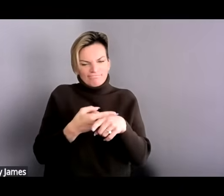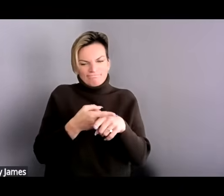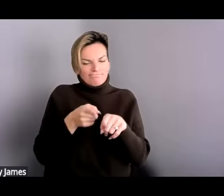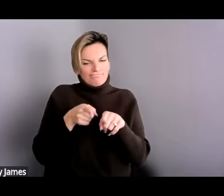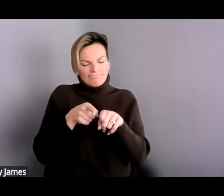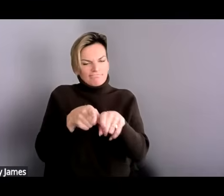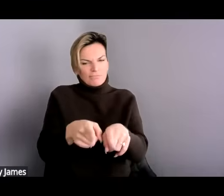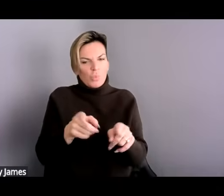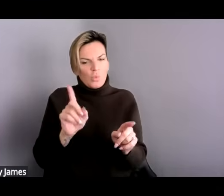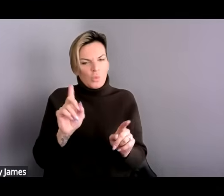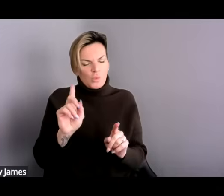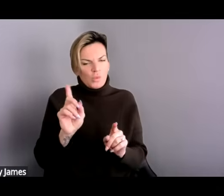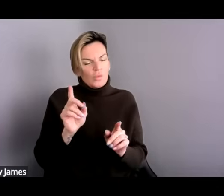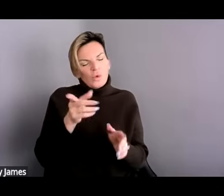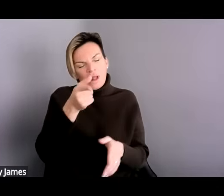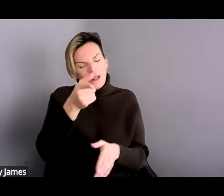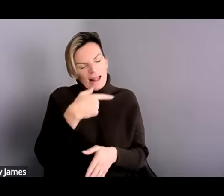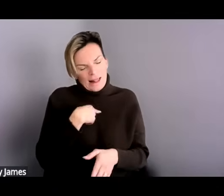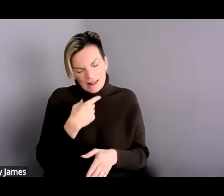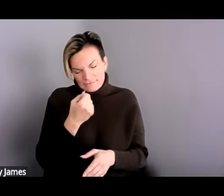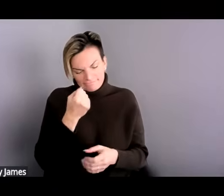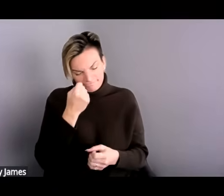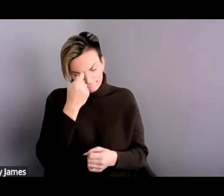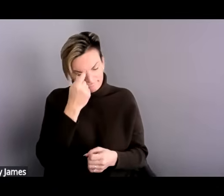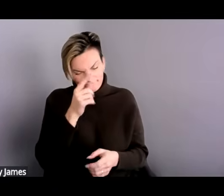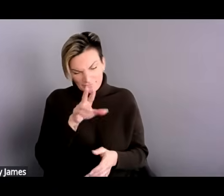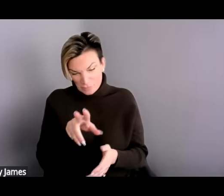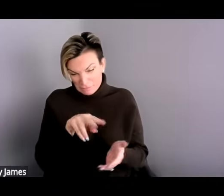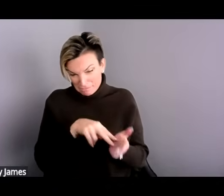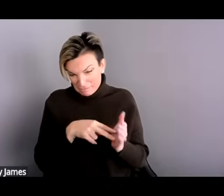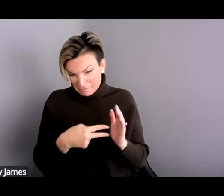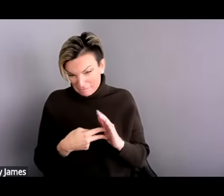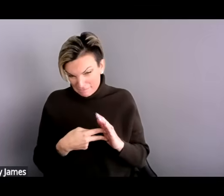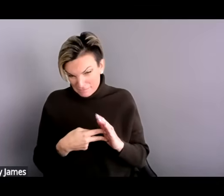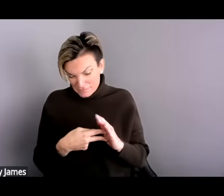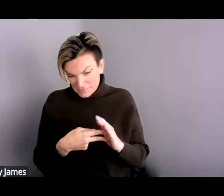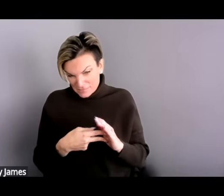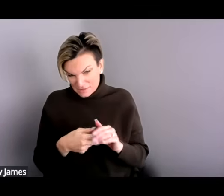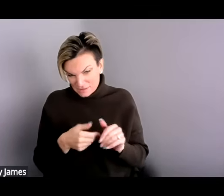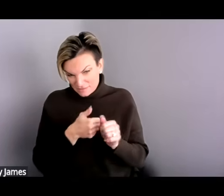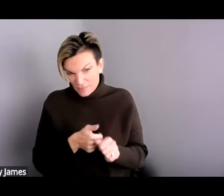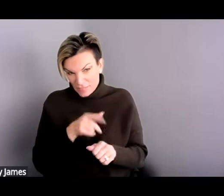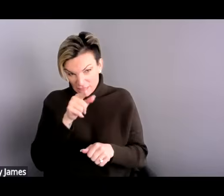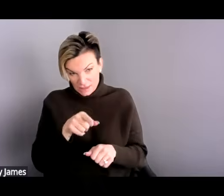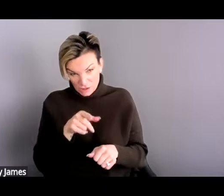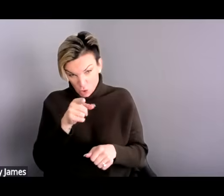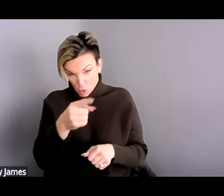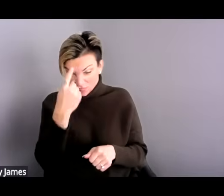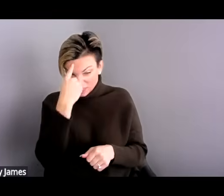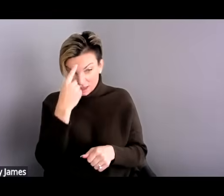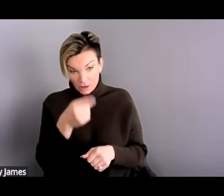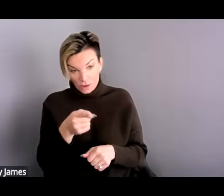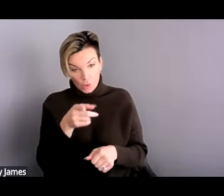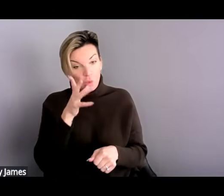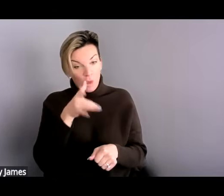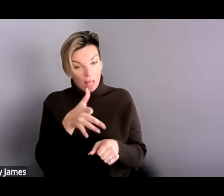are you saying this is going to what Mr. Doster said, disenfranchise voters? Is that a concern of